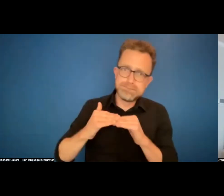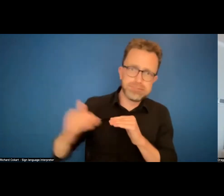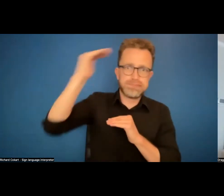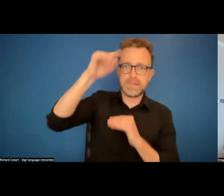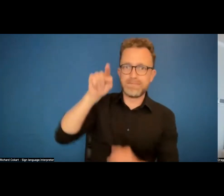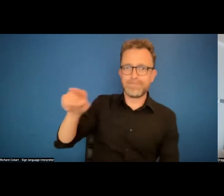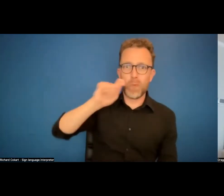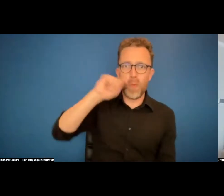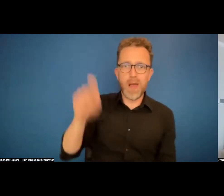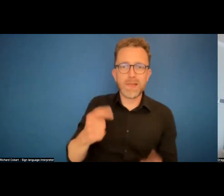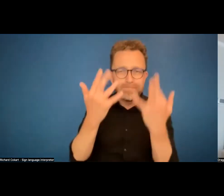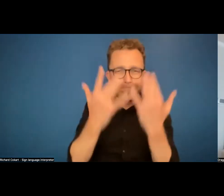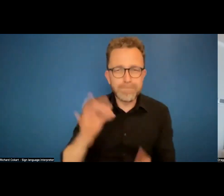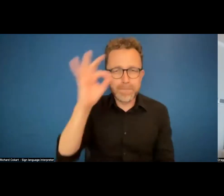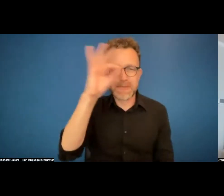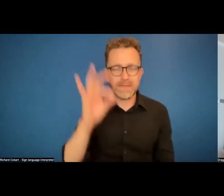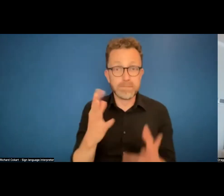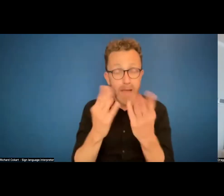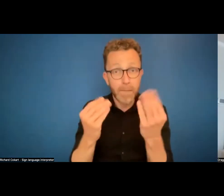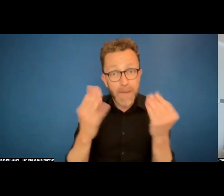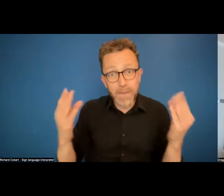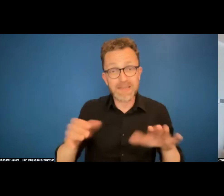Ukrainian government has basically